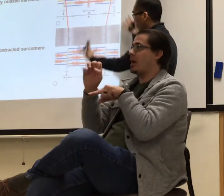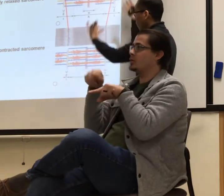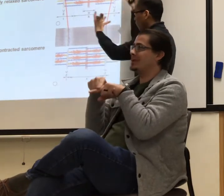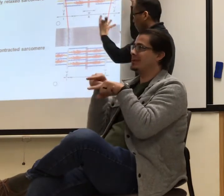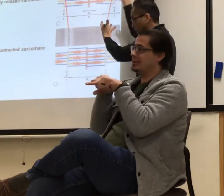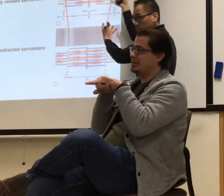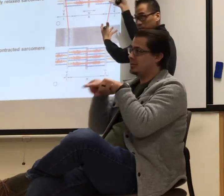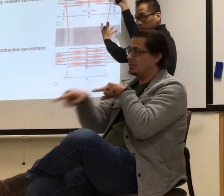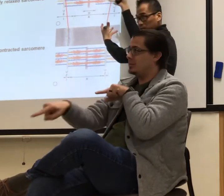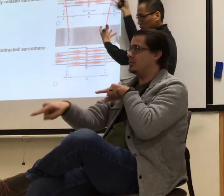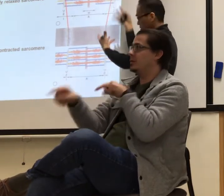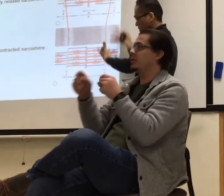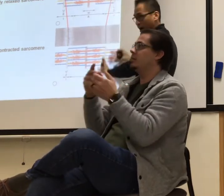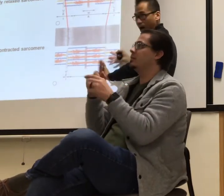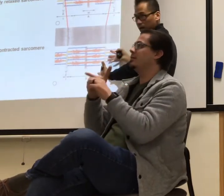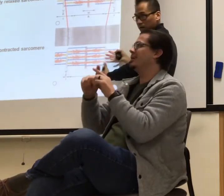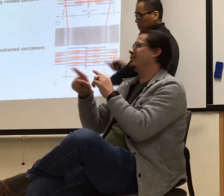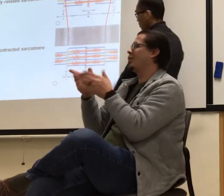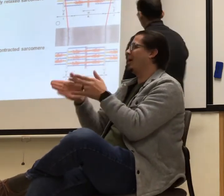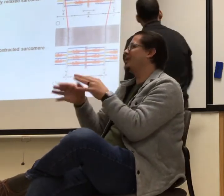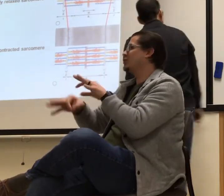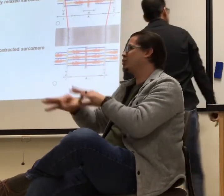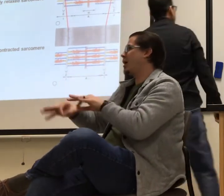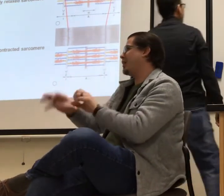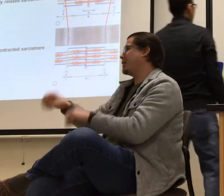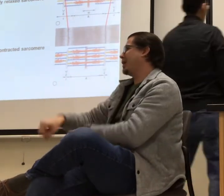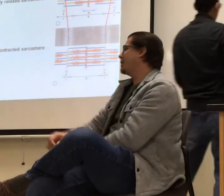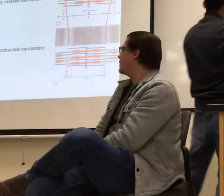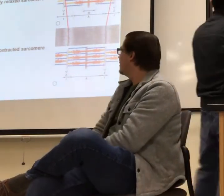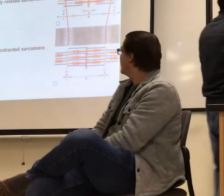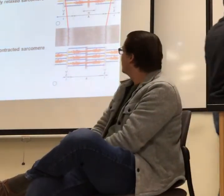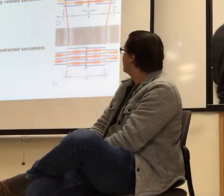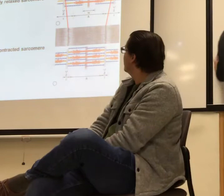describe from this to that.